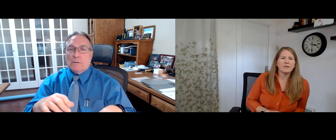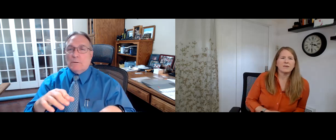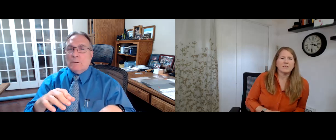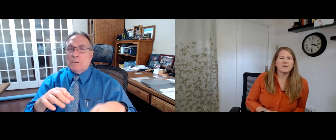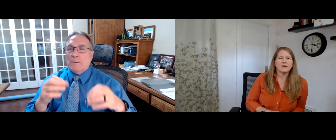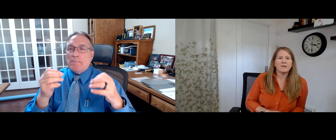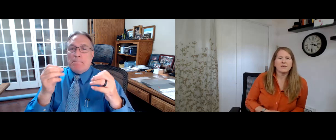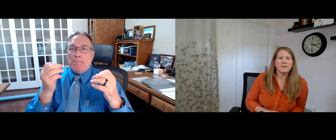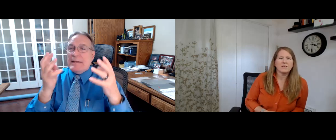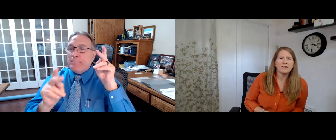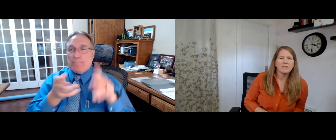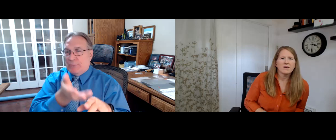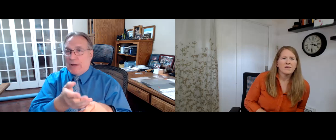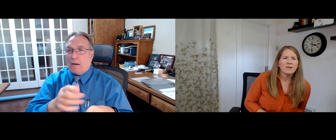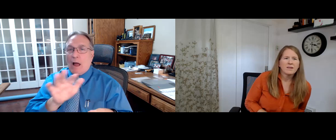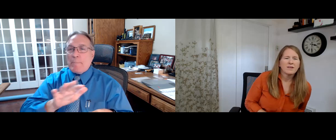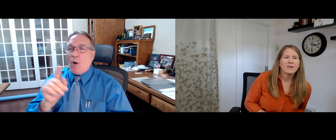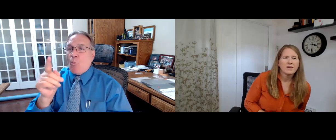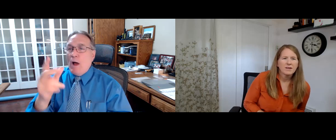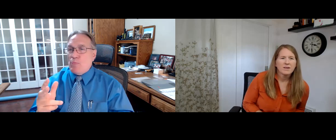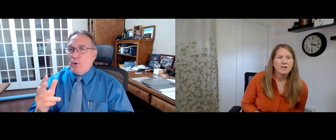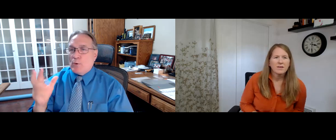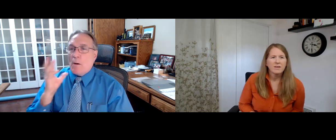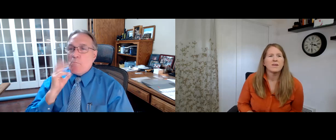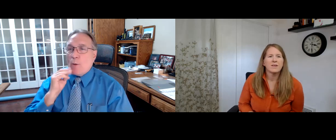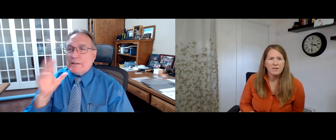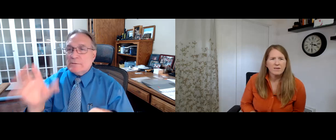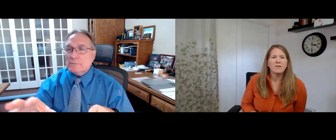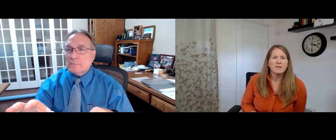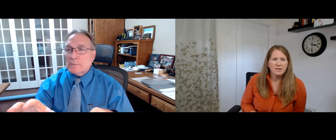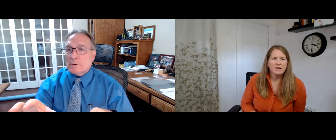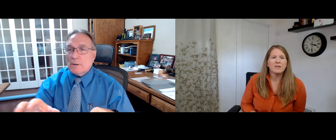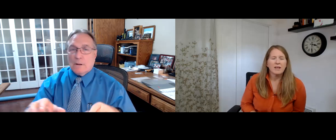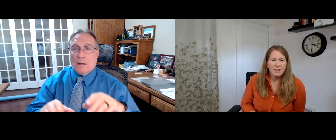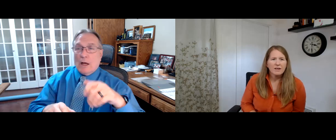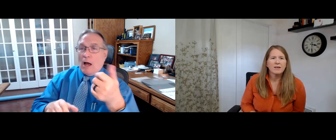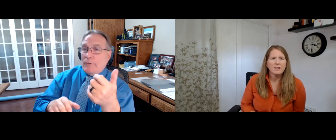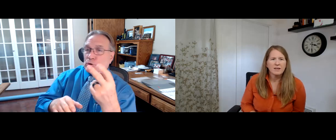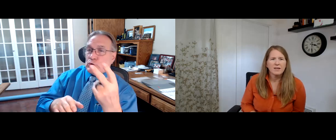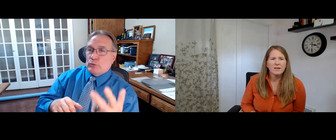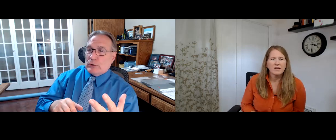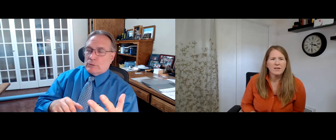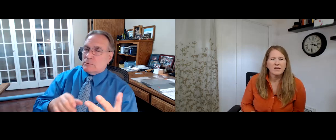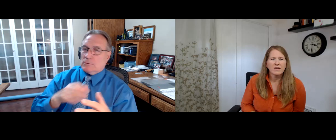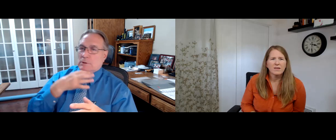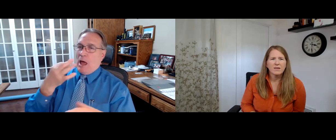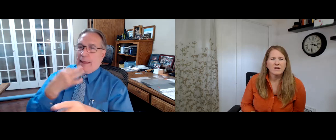many people there, about 1/3 Mormon. Other 2/3, not like